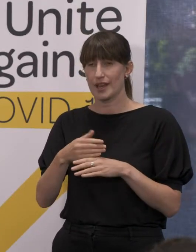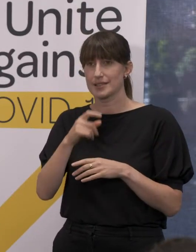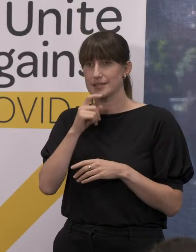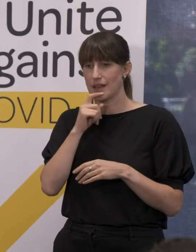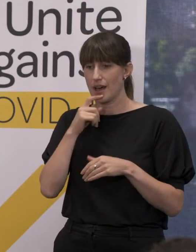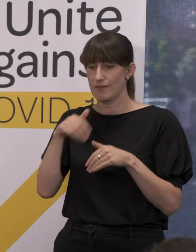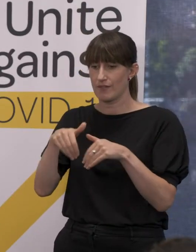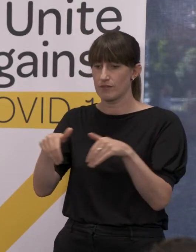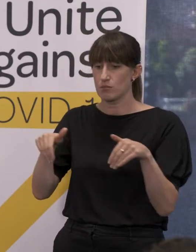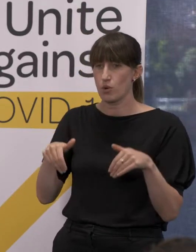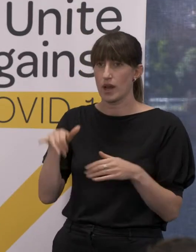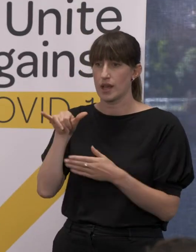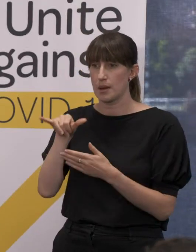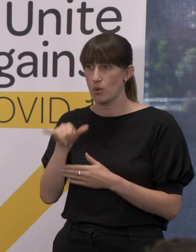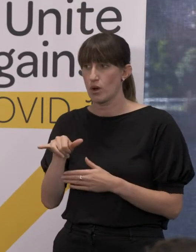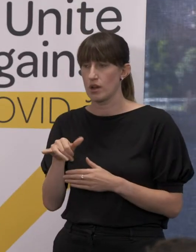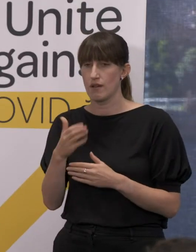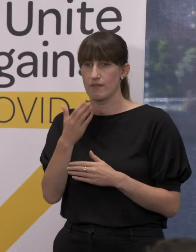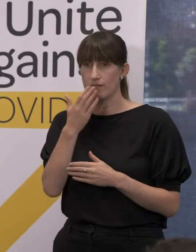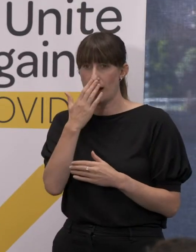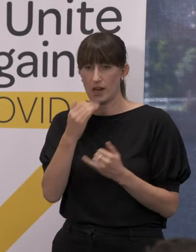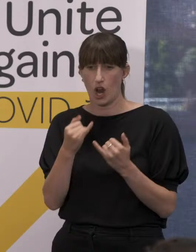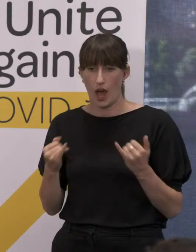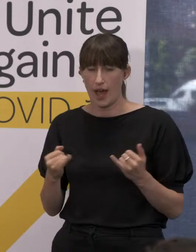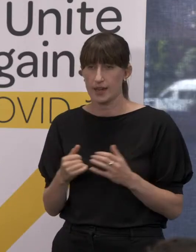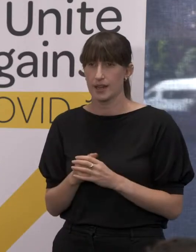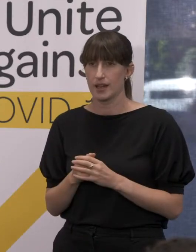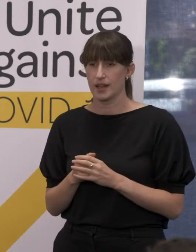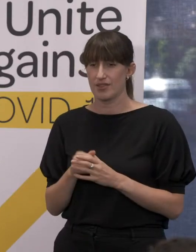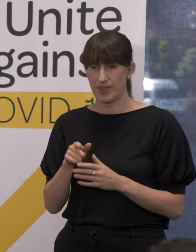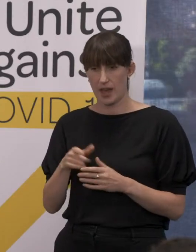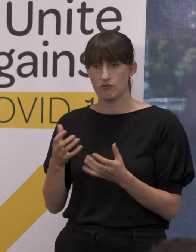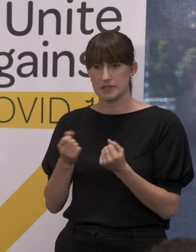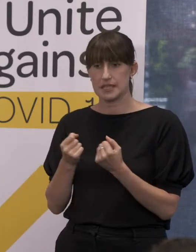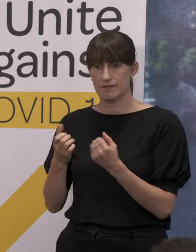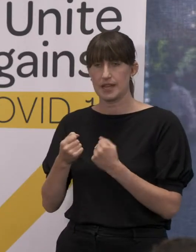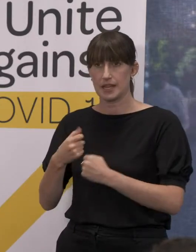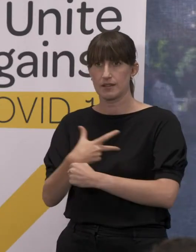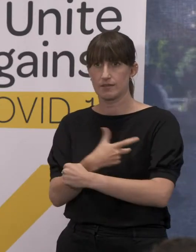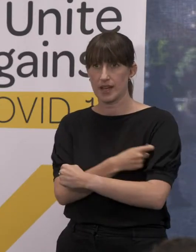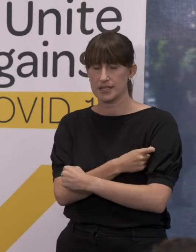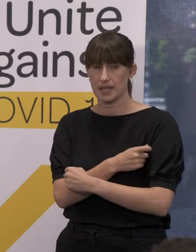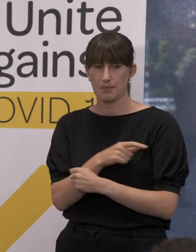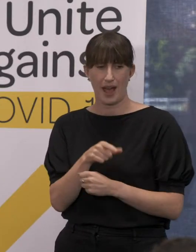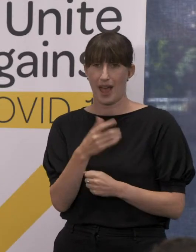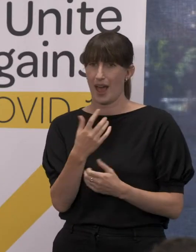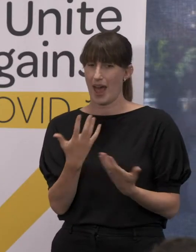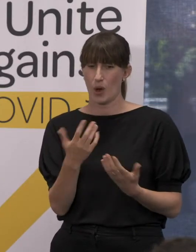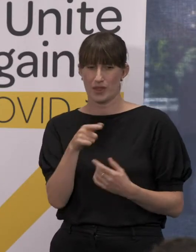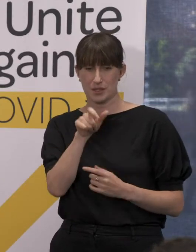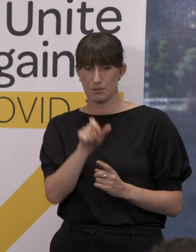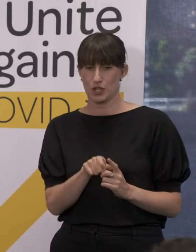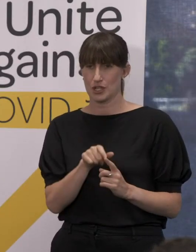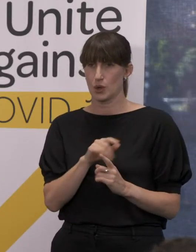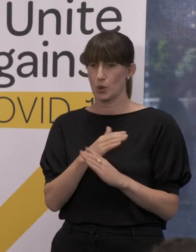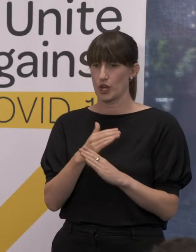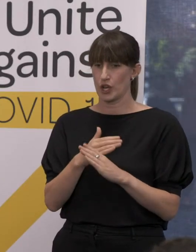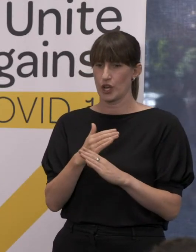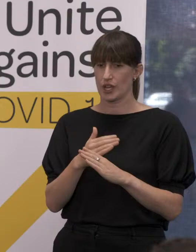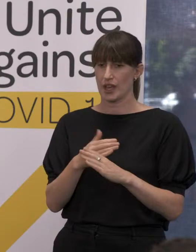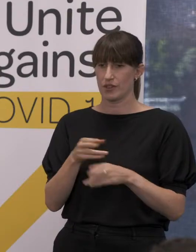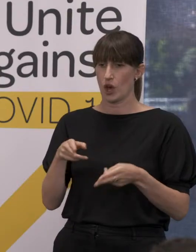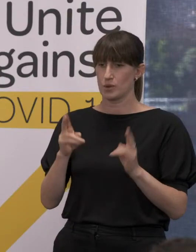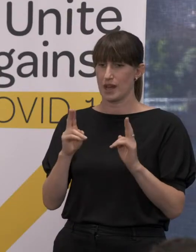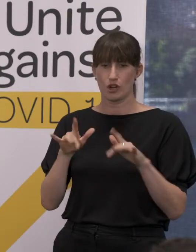and repurposed into other roles. How was this person not vaccinated but still working in that frontline role? Yeah, so the intention is